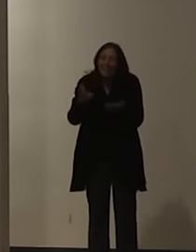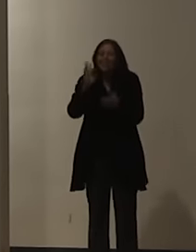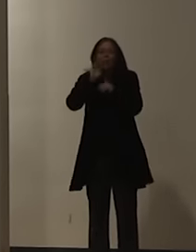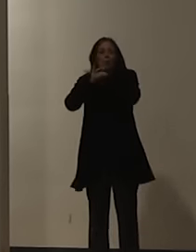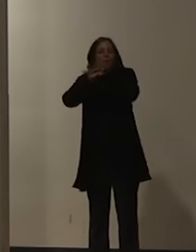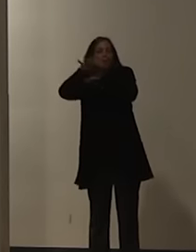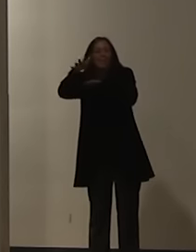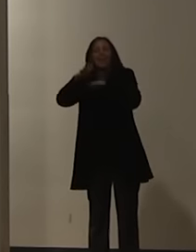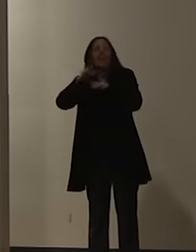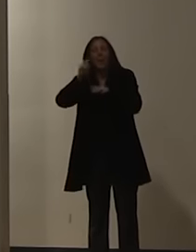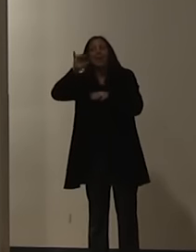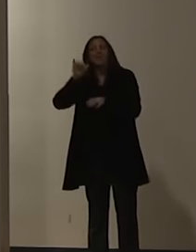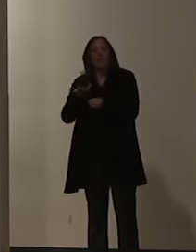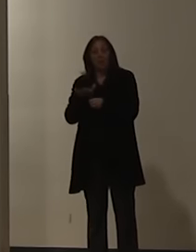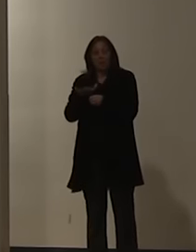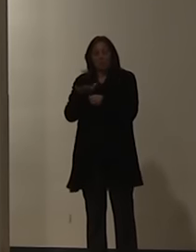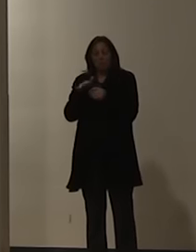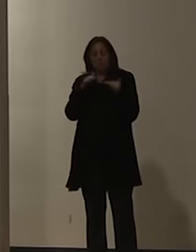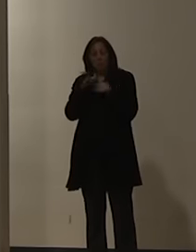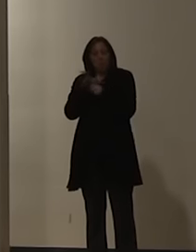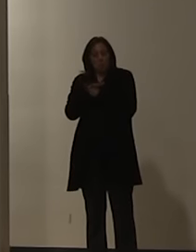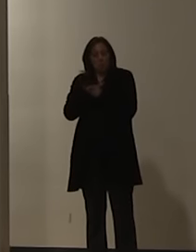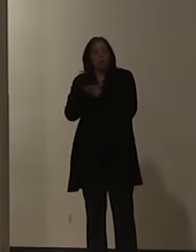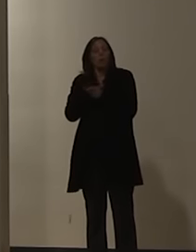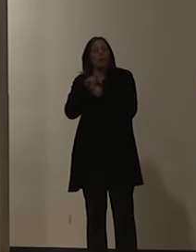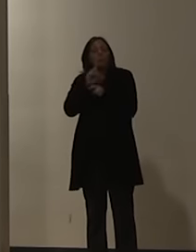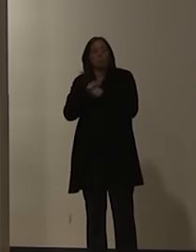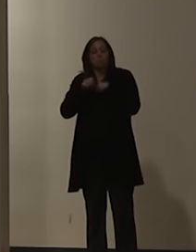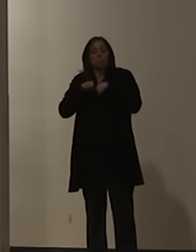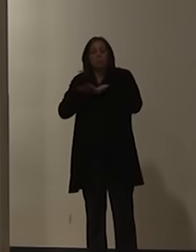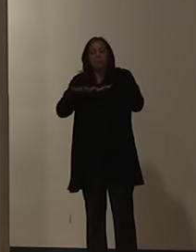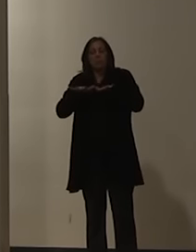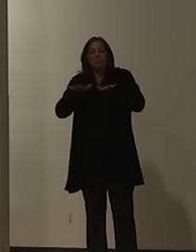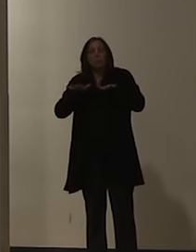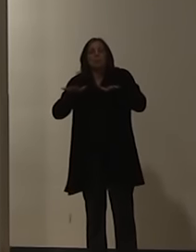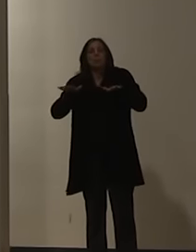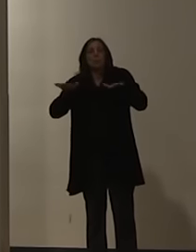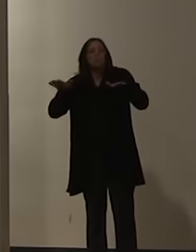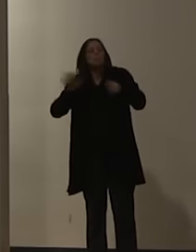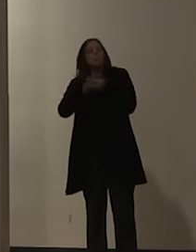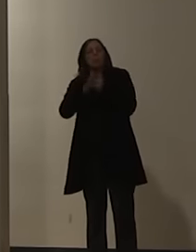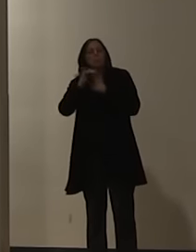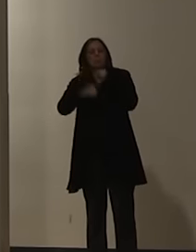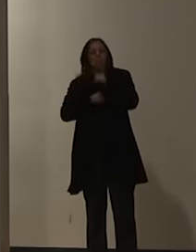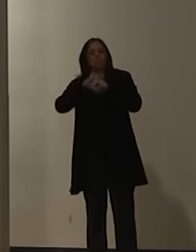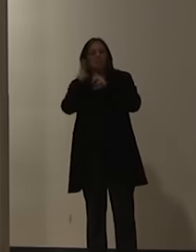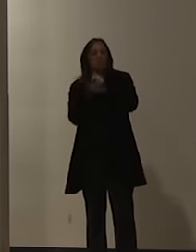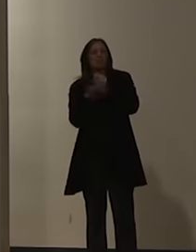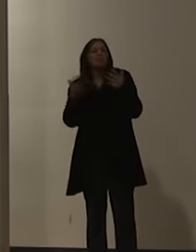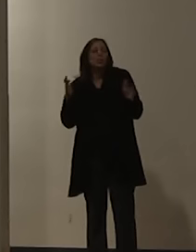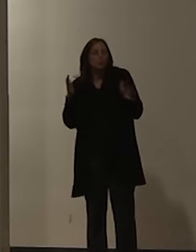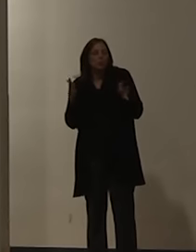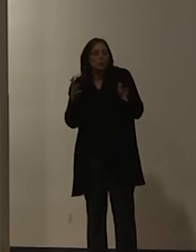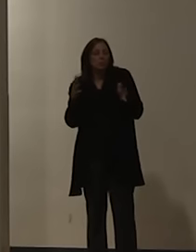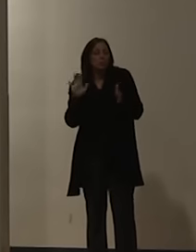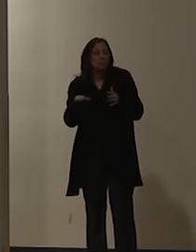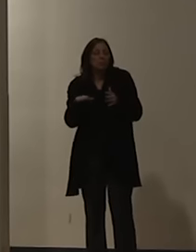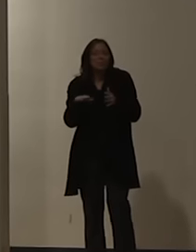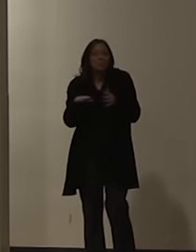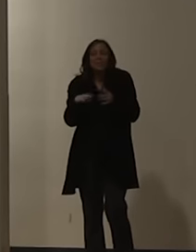In other words, it involved huge numbers of combatants, just there, maybe